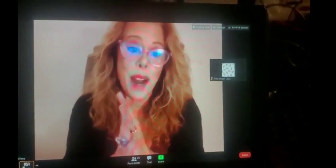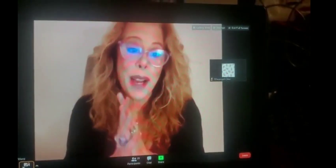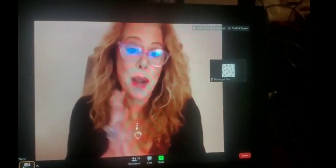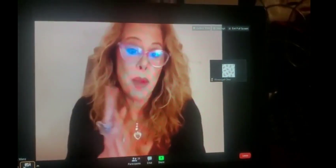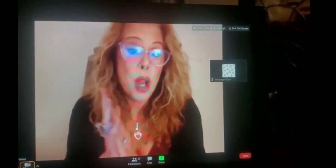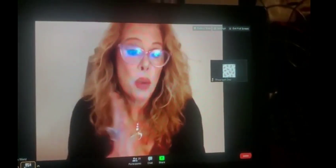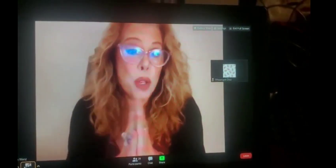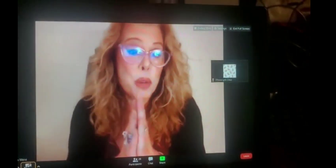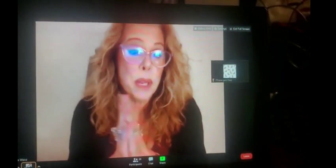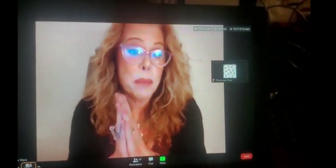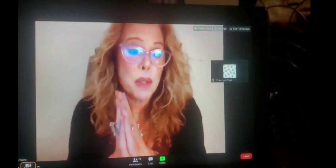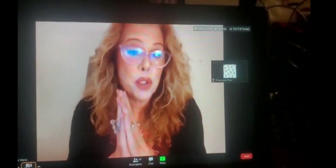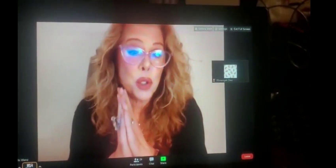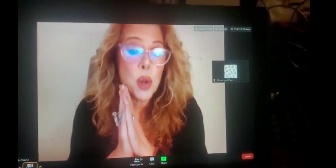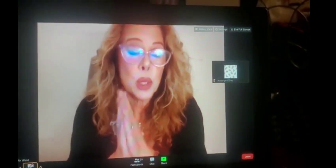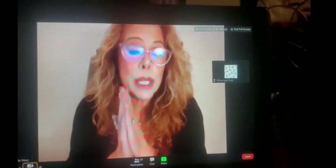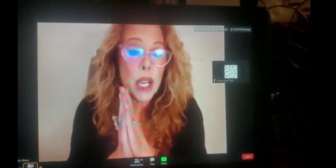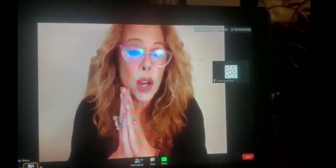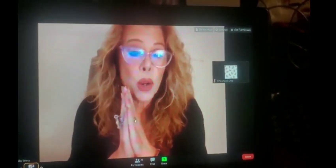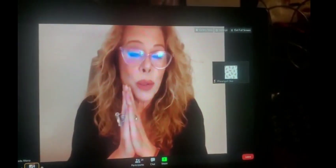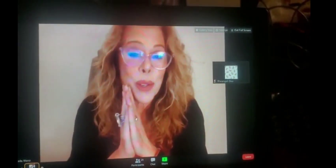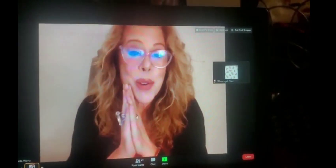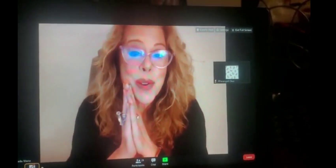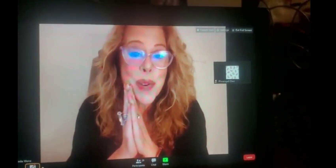gonna crack up when you meet mr julio cruz